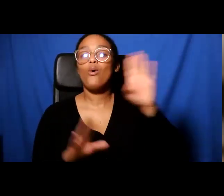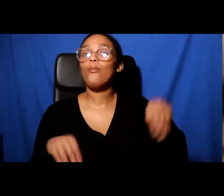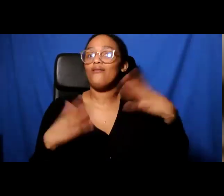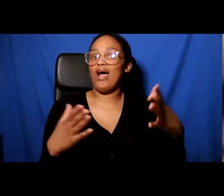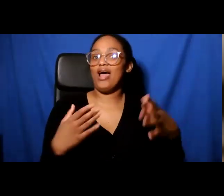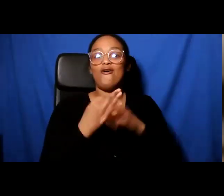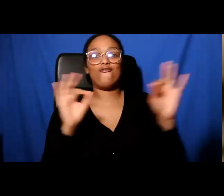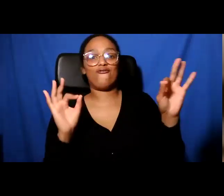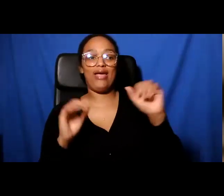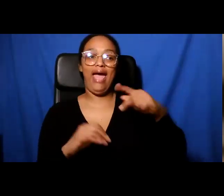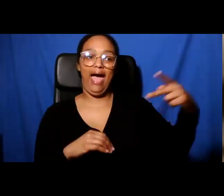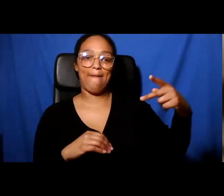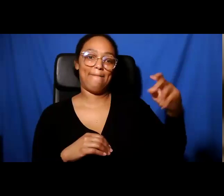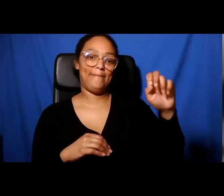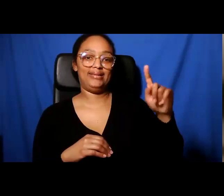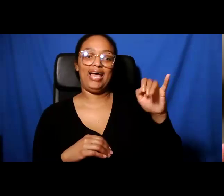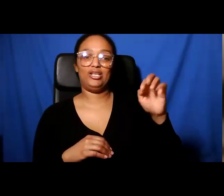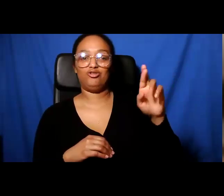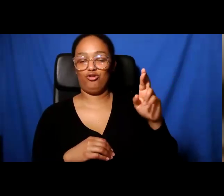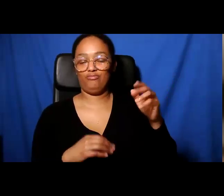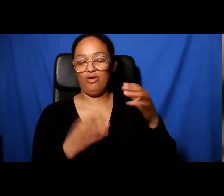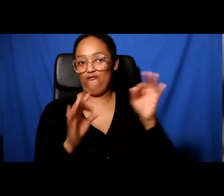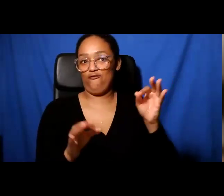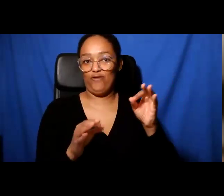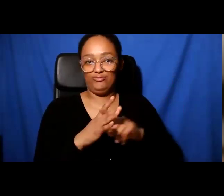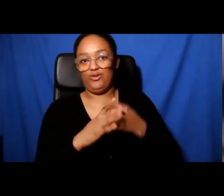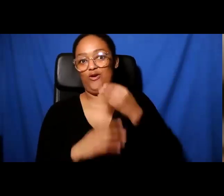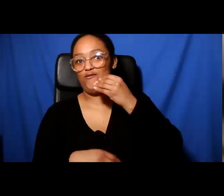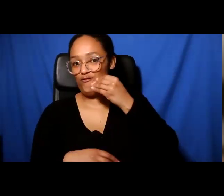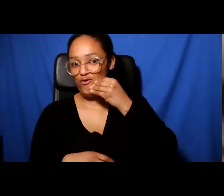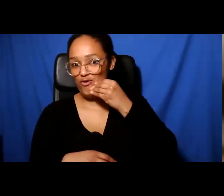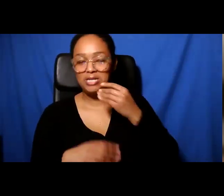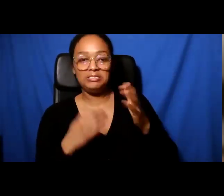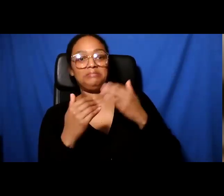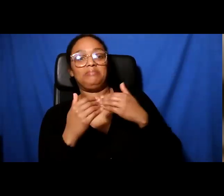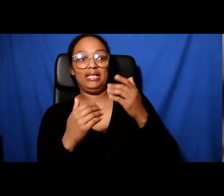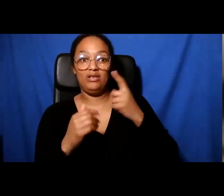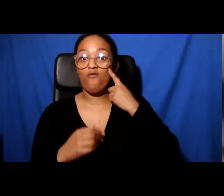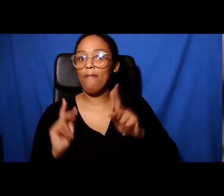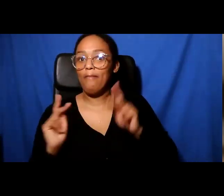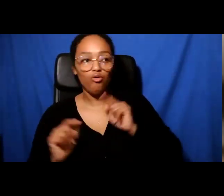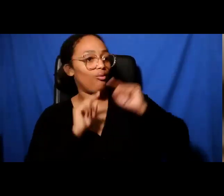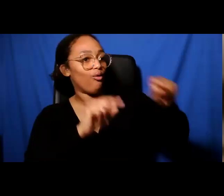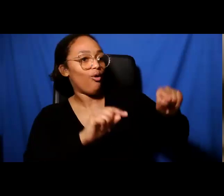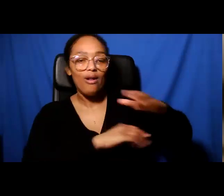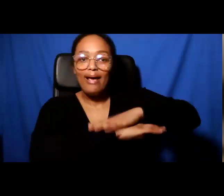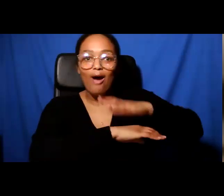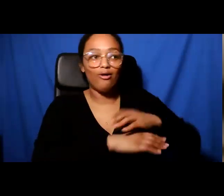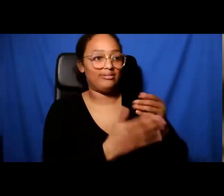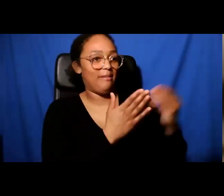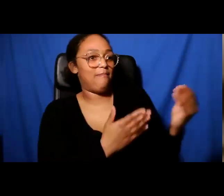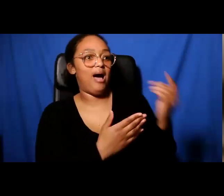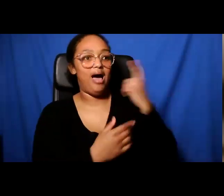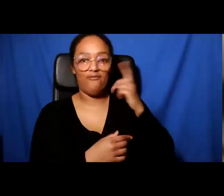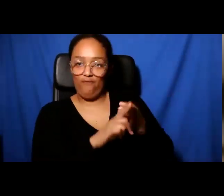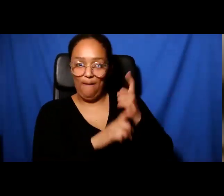free appetizer. People are celebrating. It was a really, really cool moment. And then afterwards, another notification popped